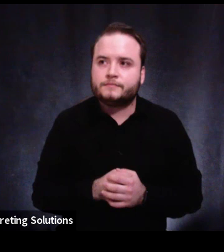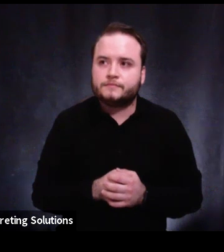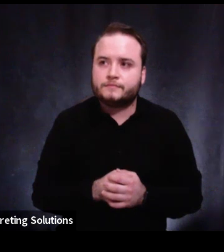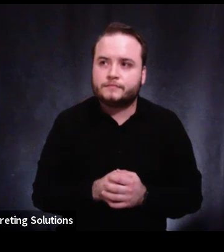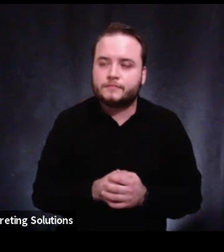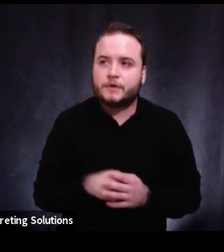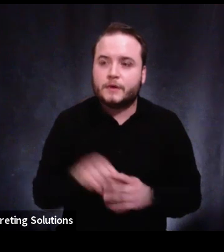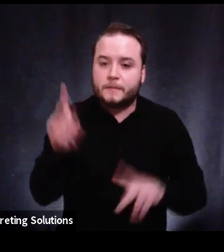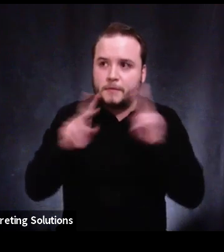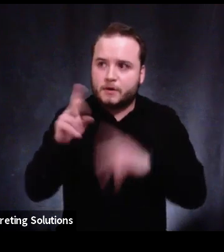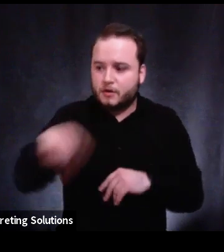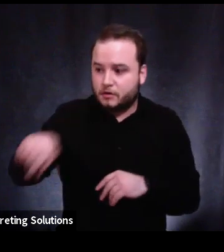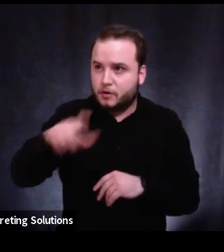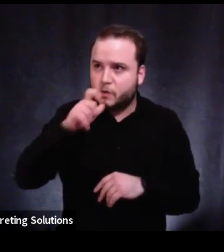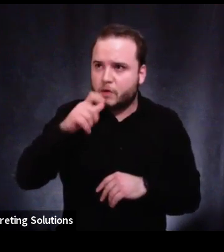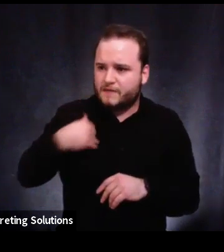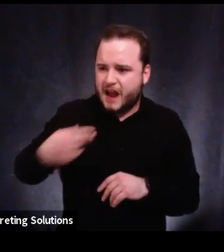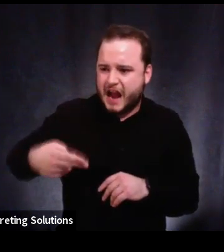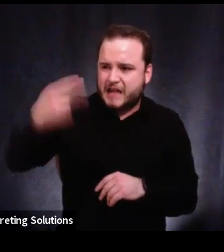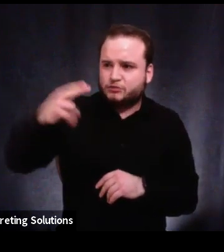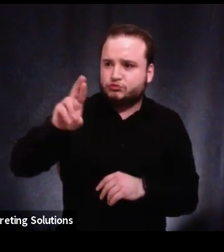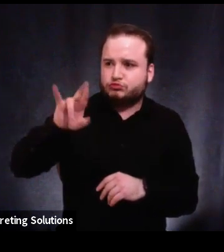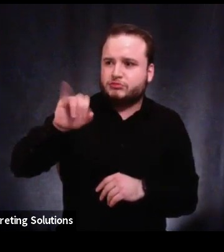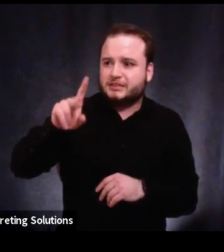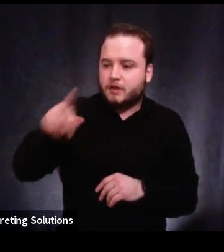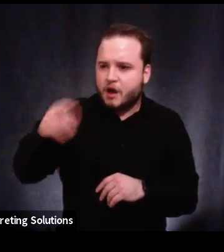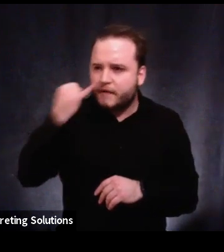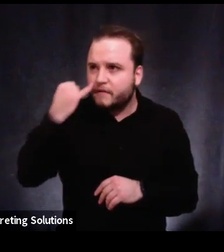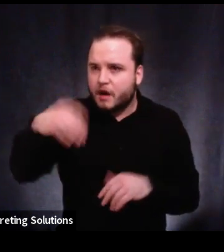ICU care, and mortality were